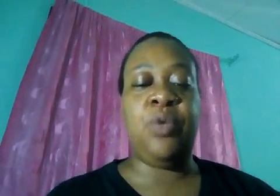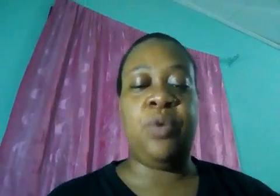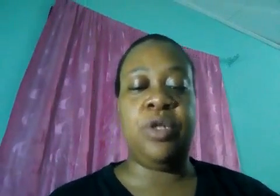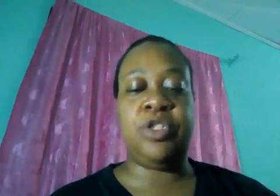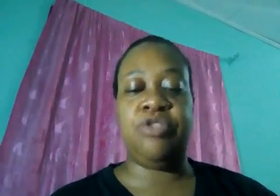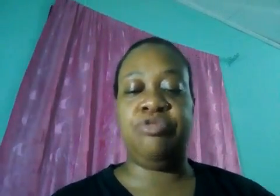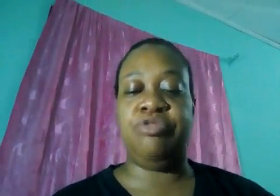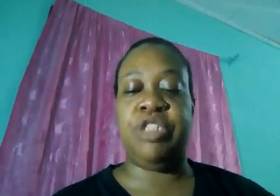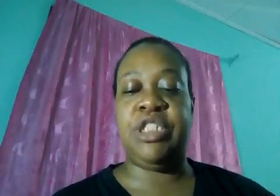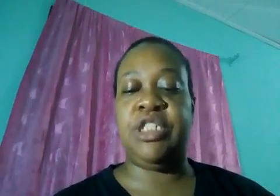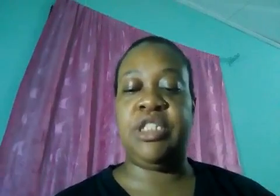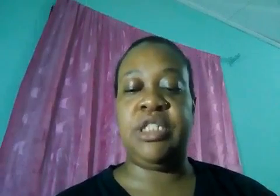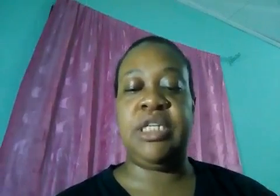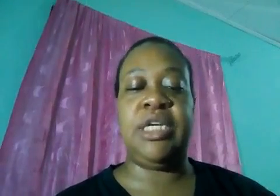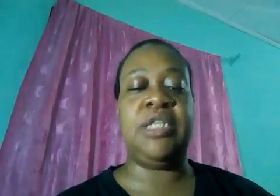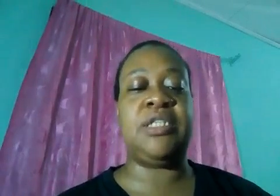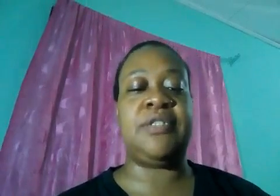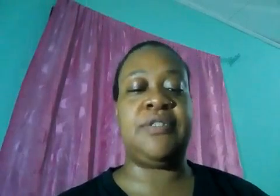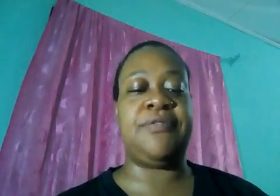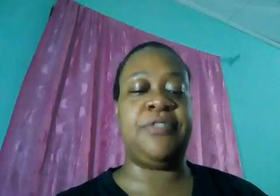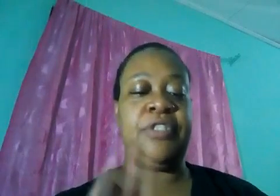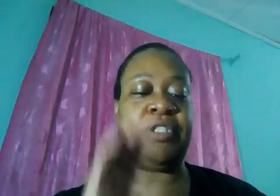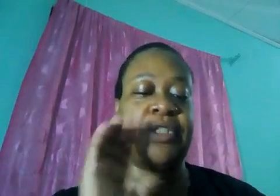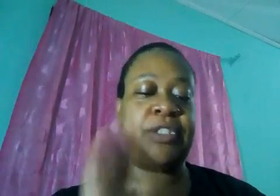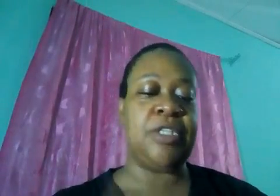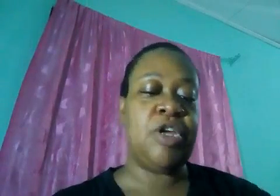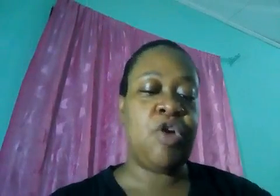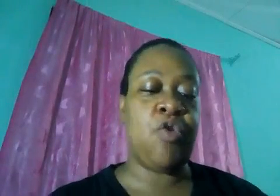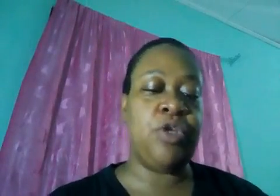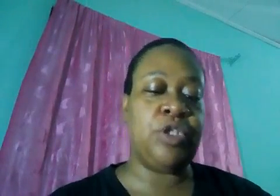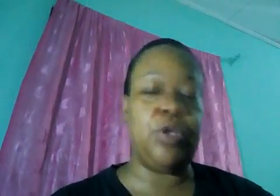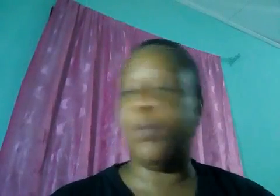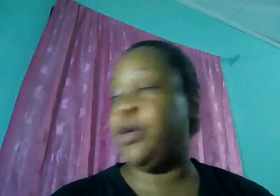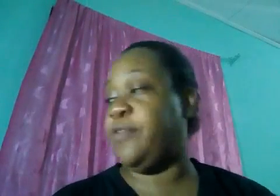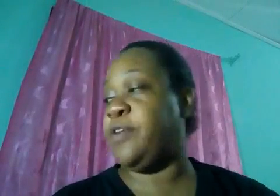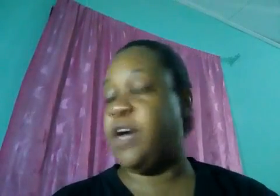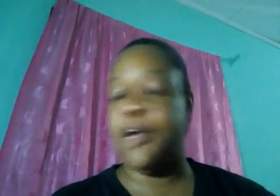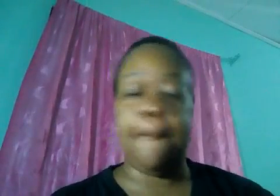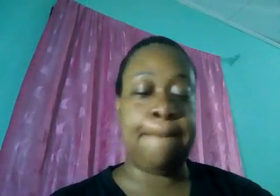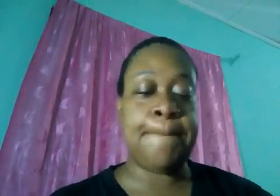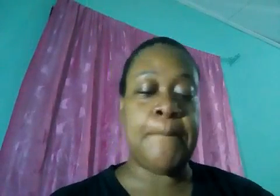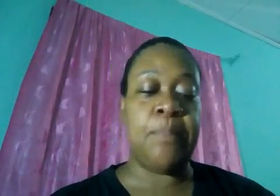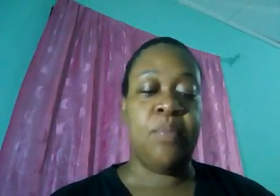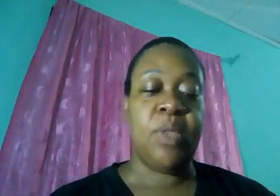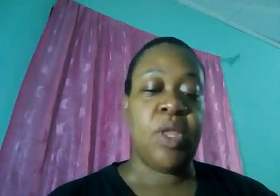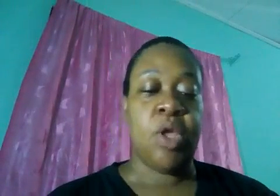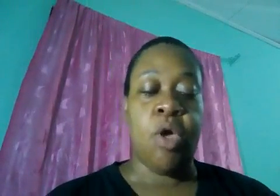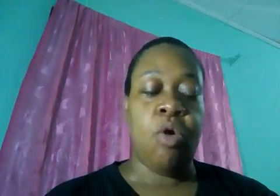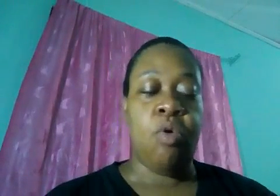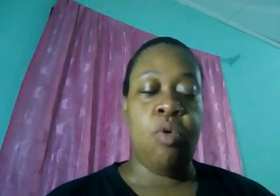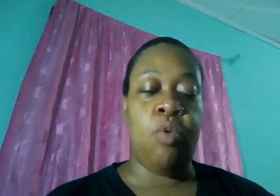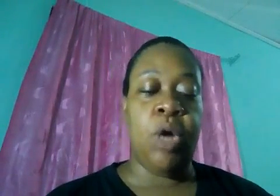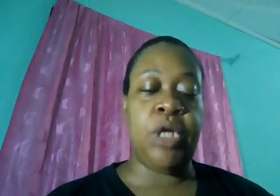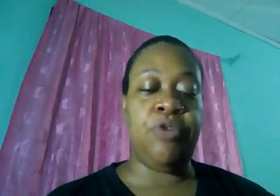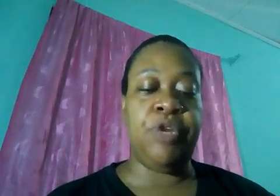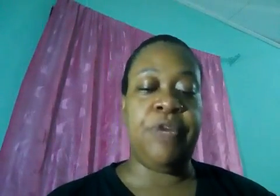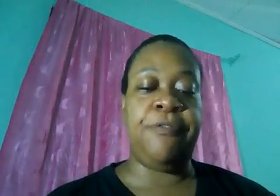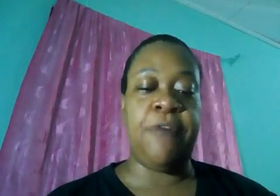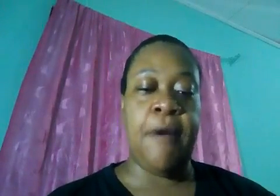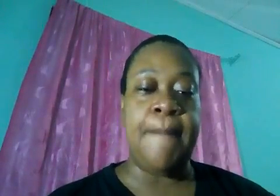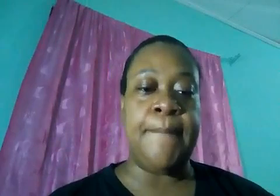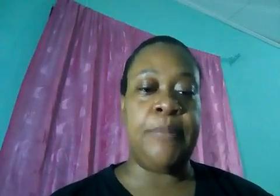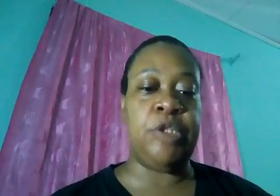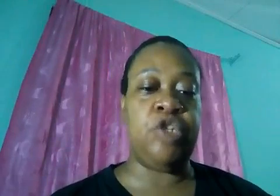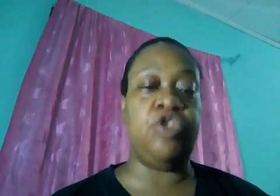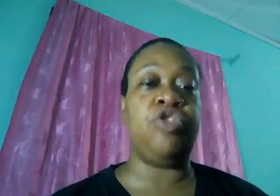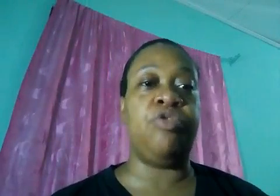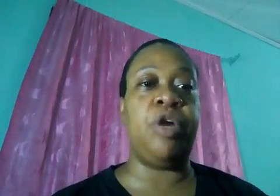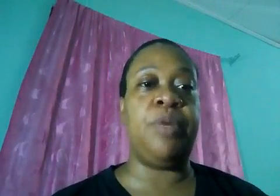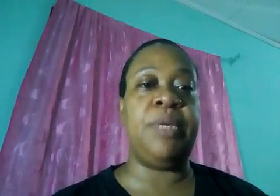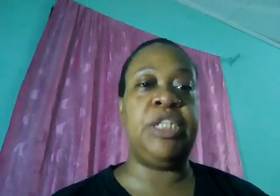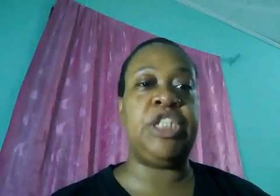want to read, let us first go into the Word of God. We want to read from Deuteronomy